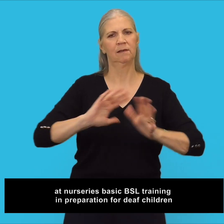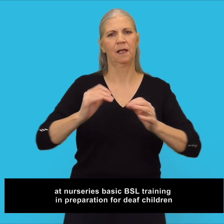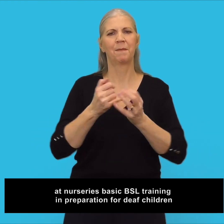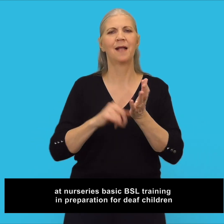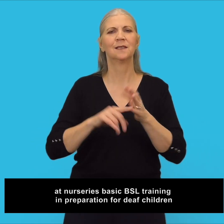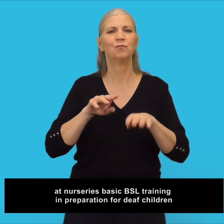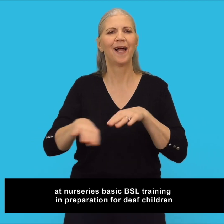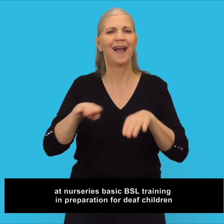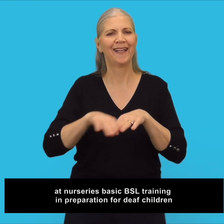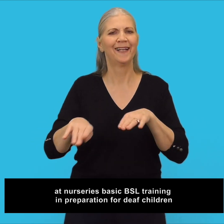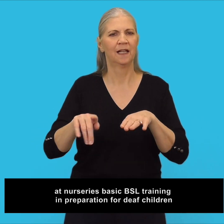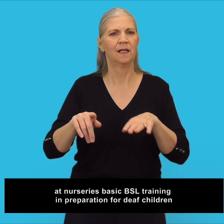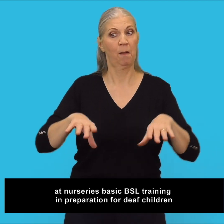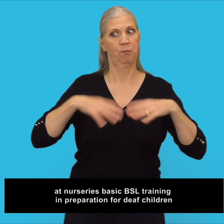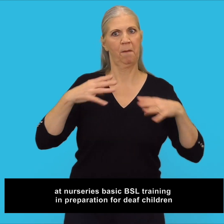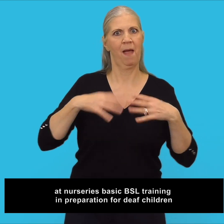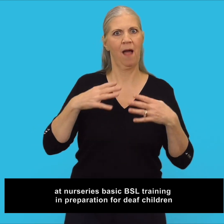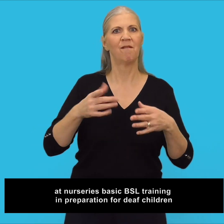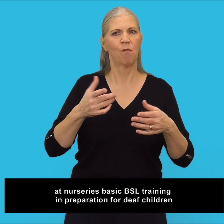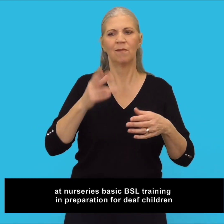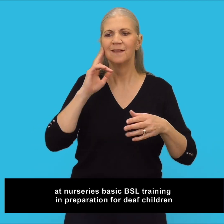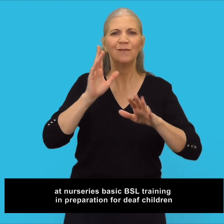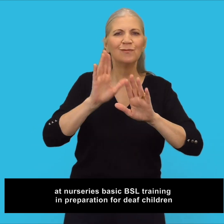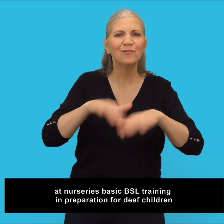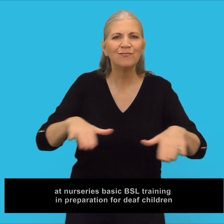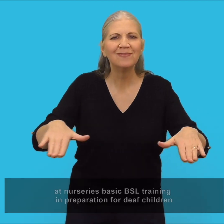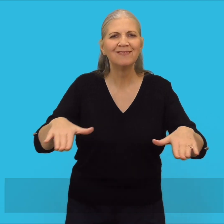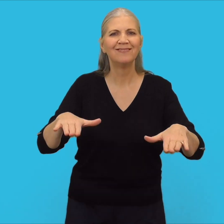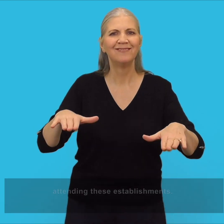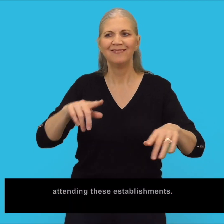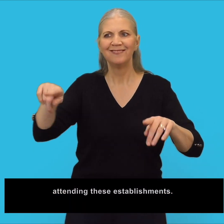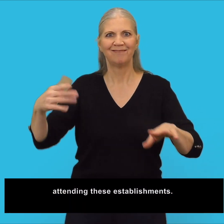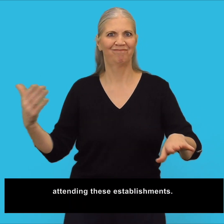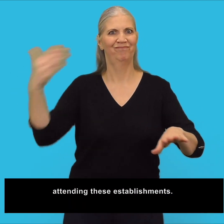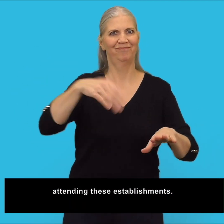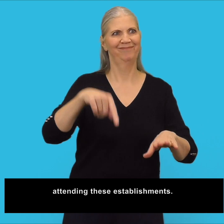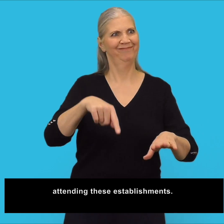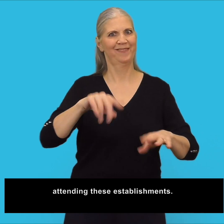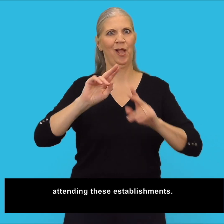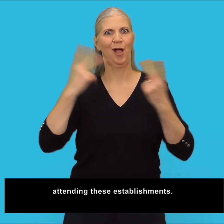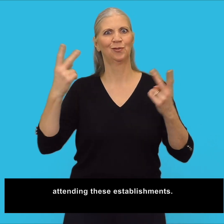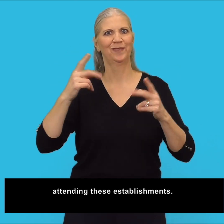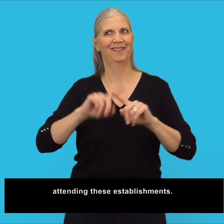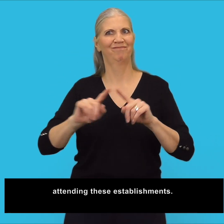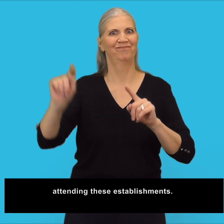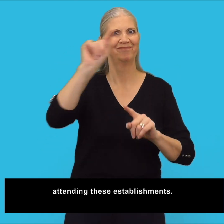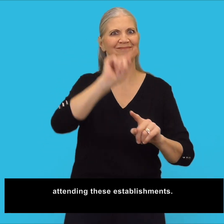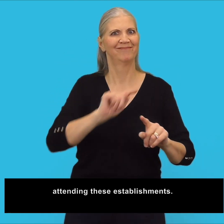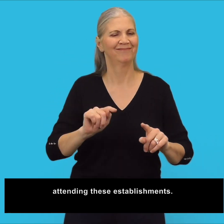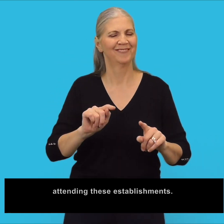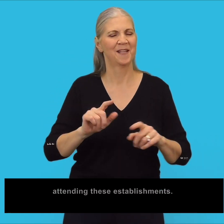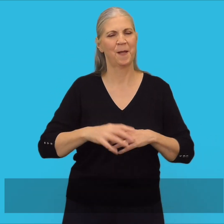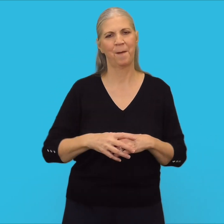BSL training in preparation for deaf children attending these establishments.